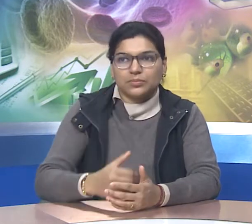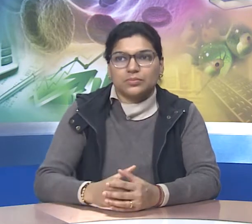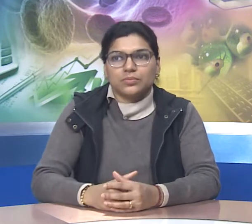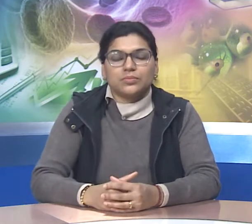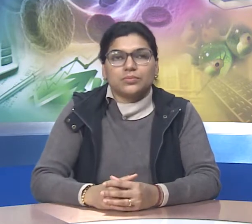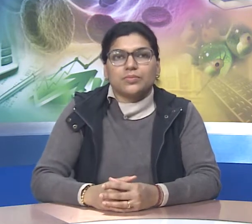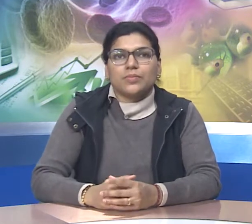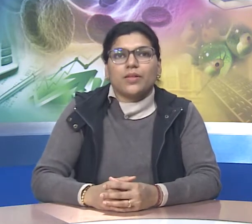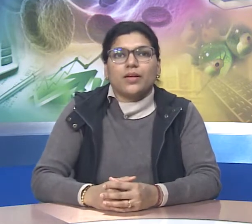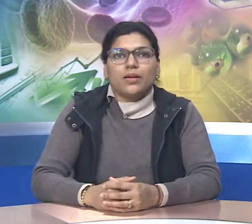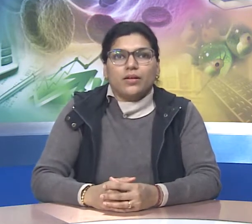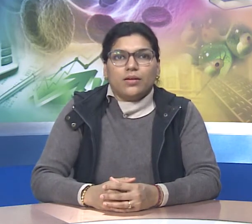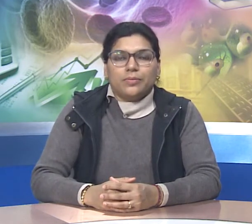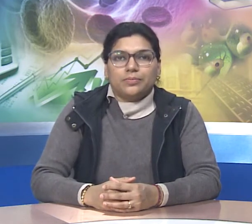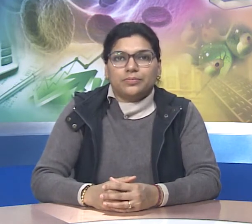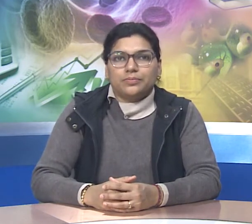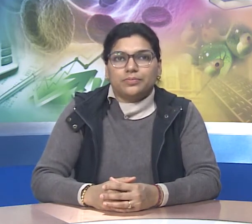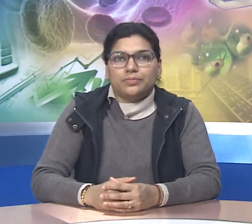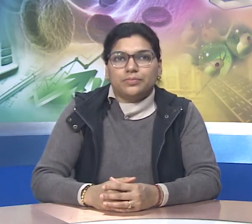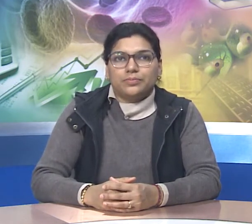in a surprise. You mean you really mean?